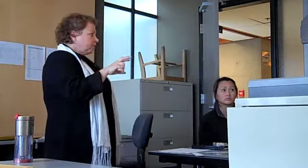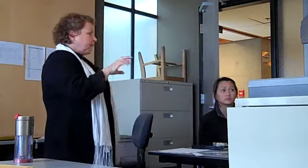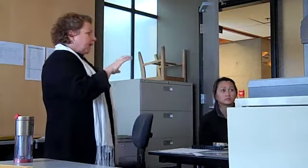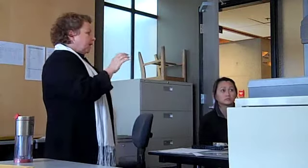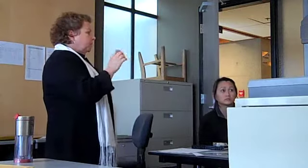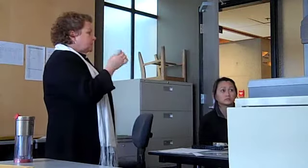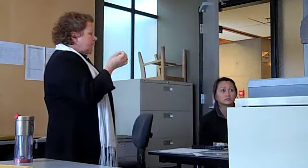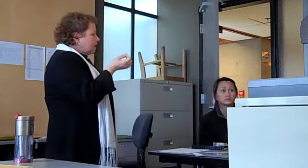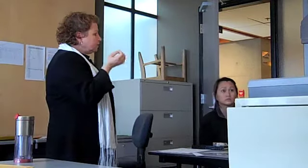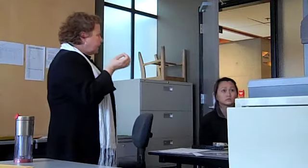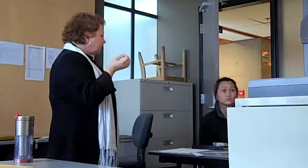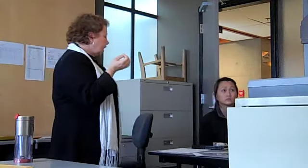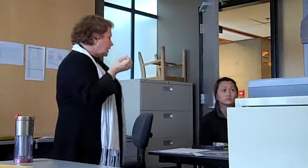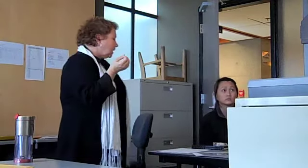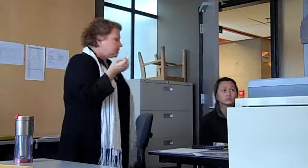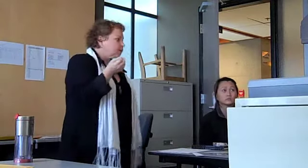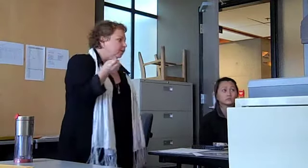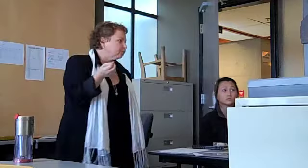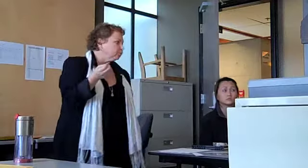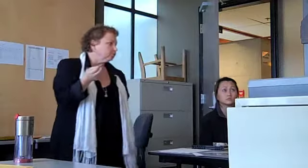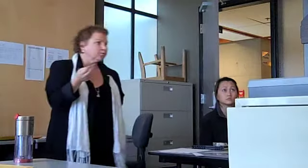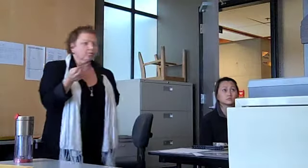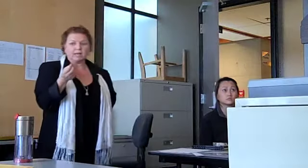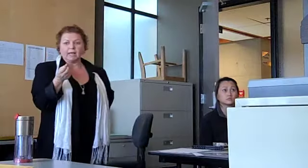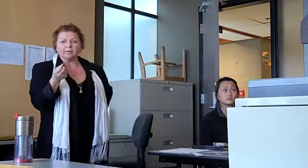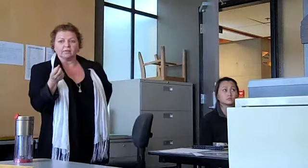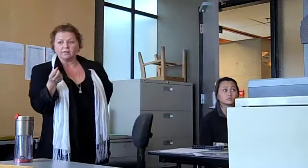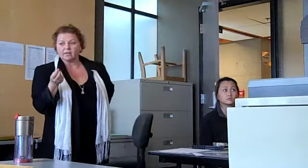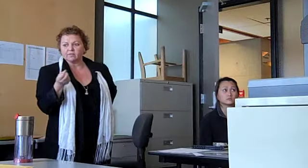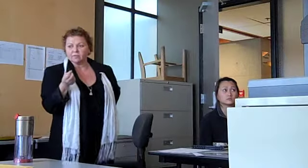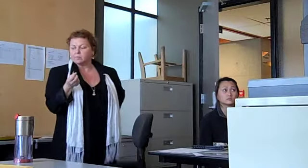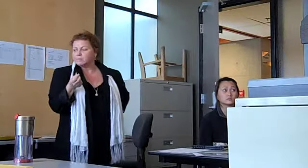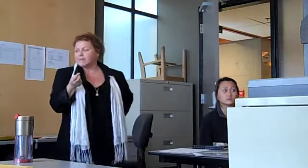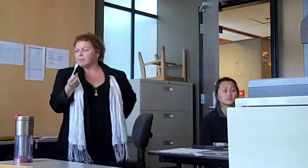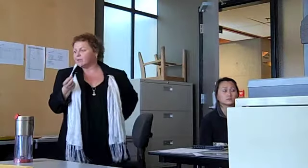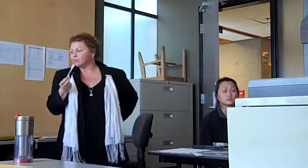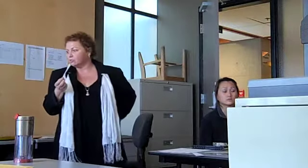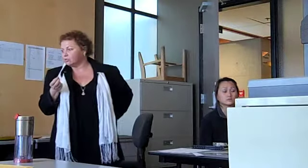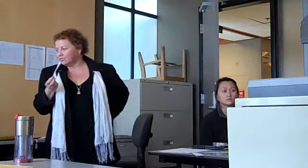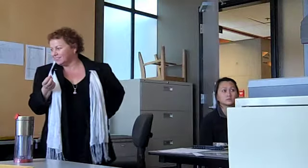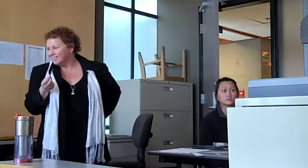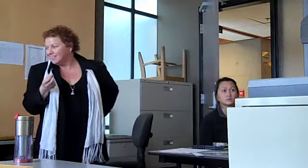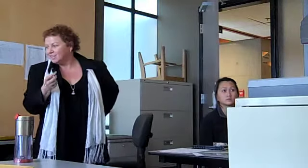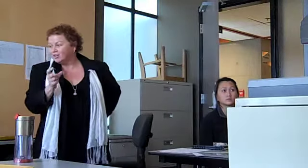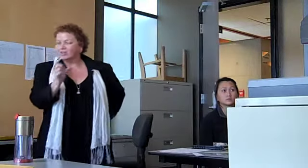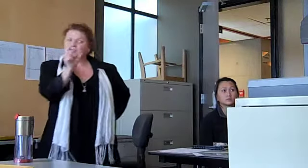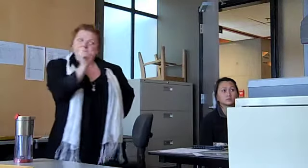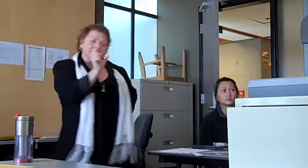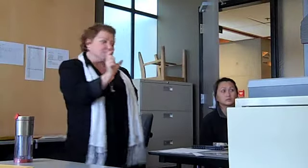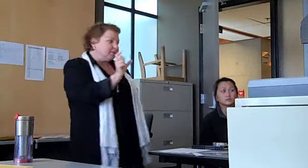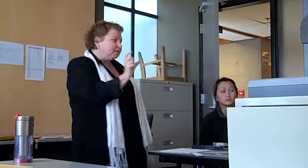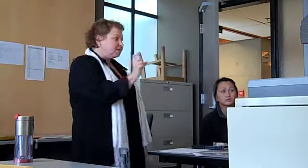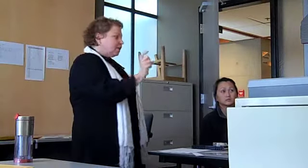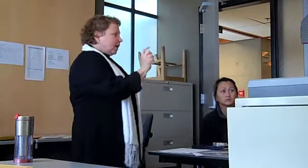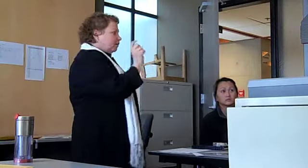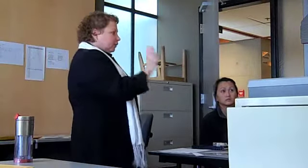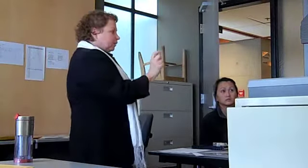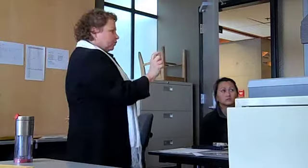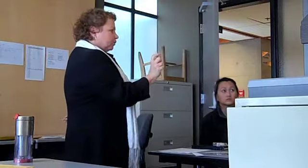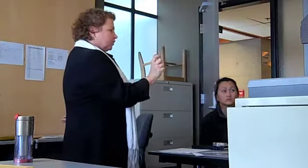And it's kind of like, I sometimes refer to it as a, as a bit of a mini master's. You know, it's just a little piece of research to